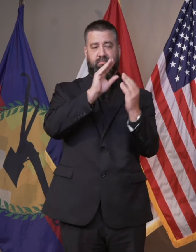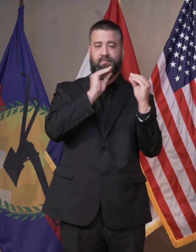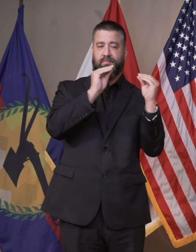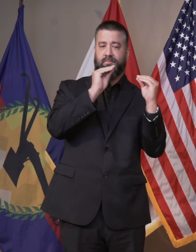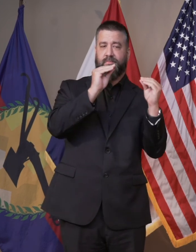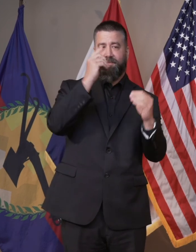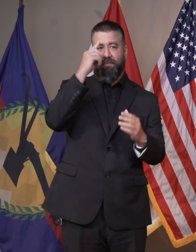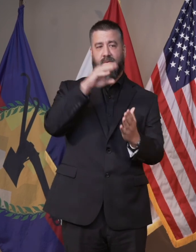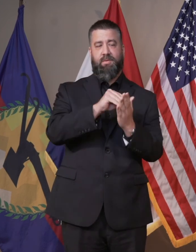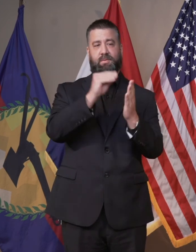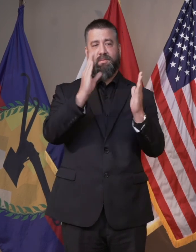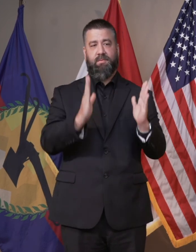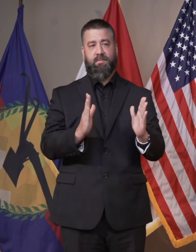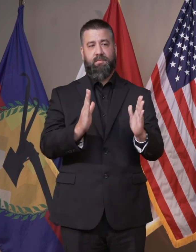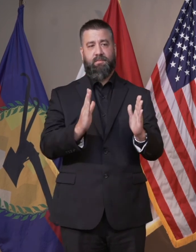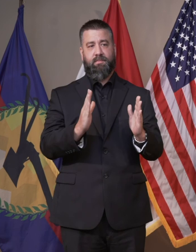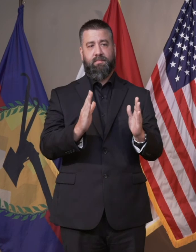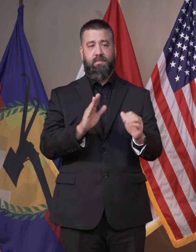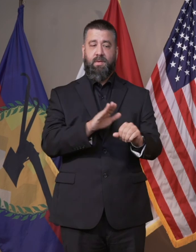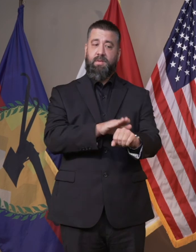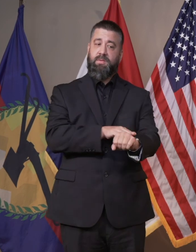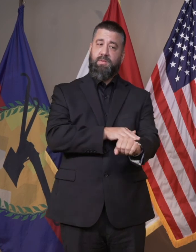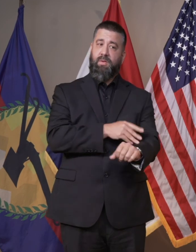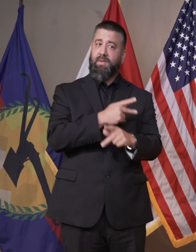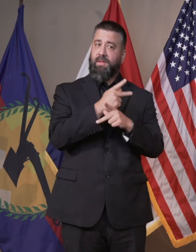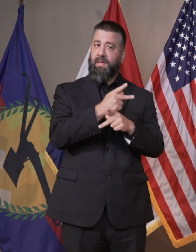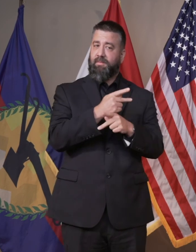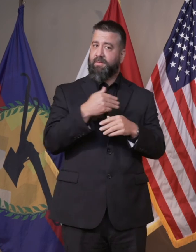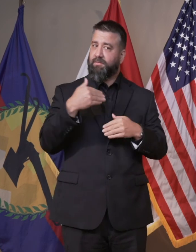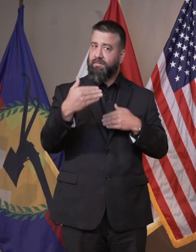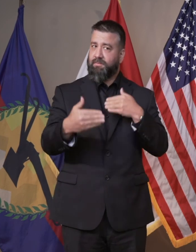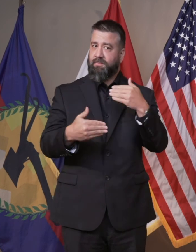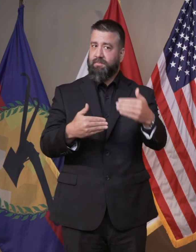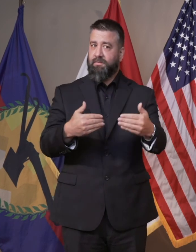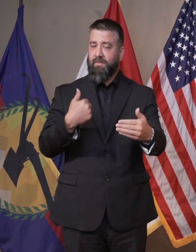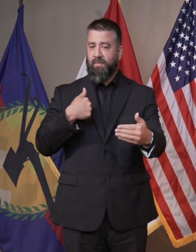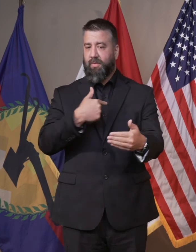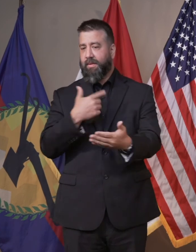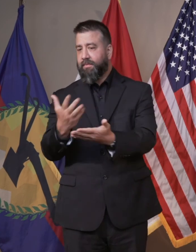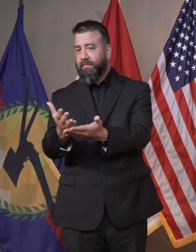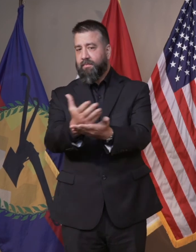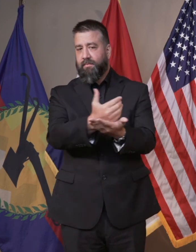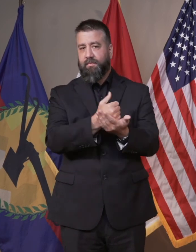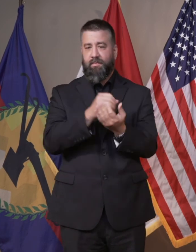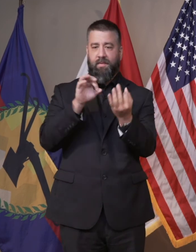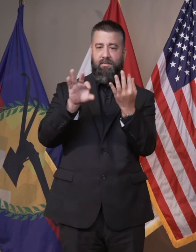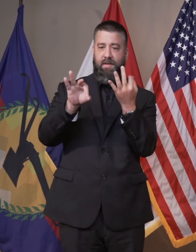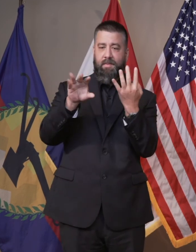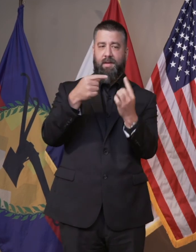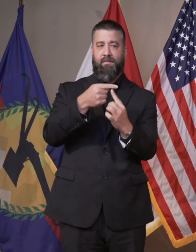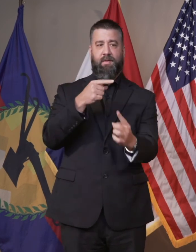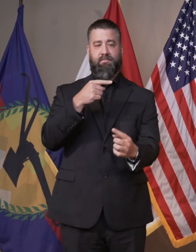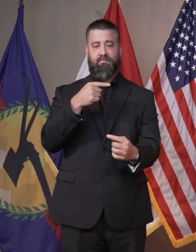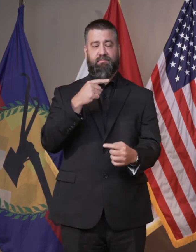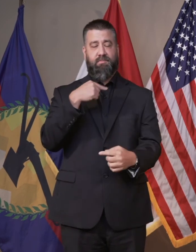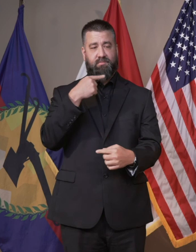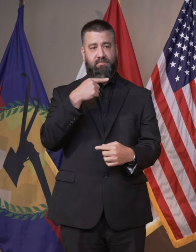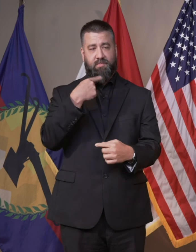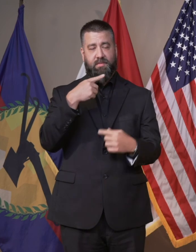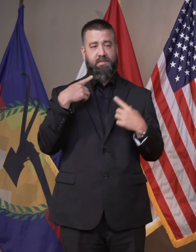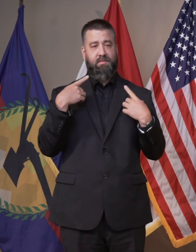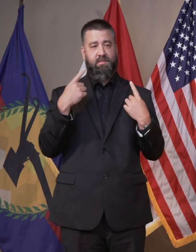students. Slowly and cautiously, with input from our Public Health Department, we're easing restrictions in St. Louis